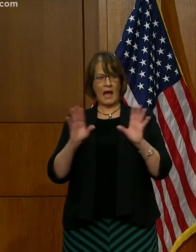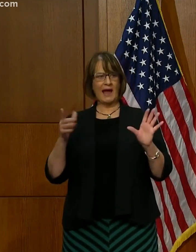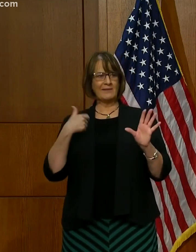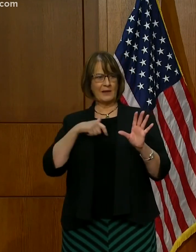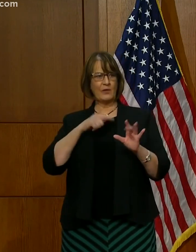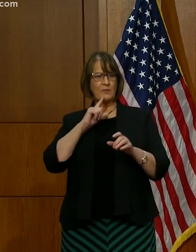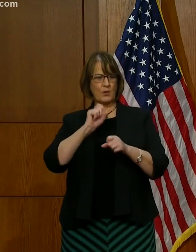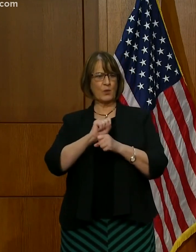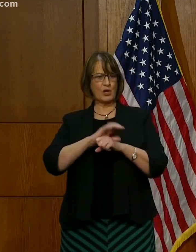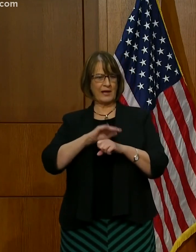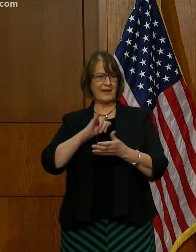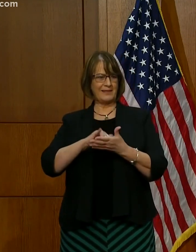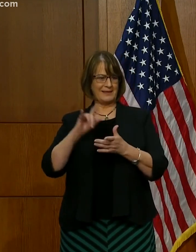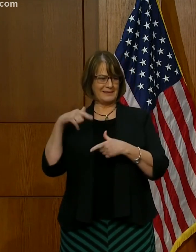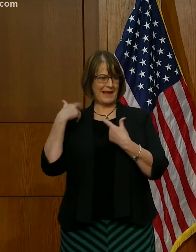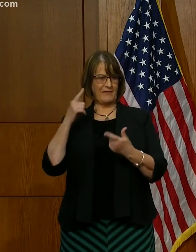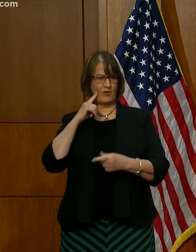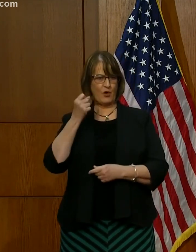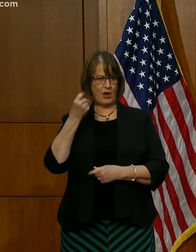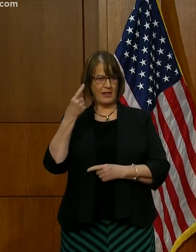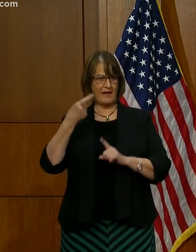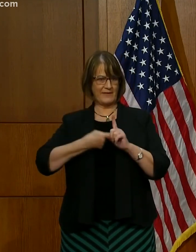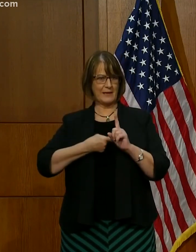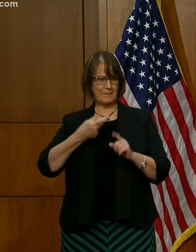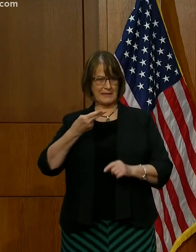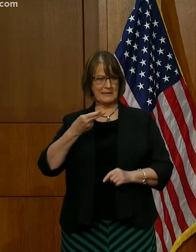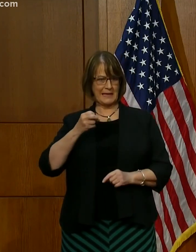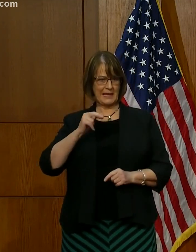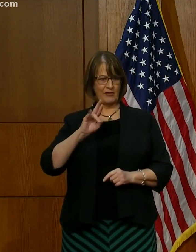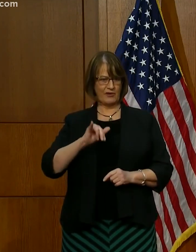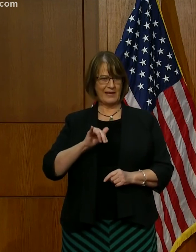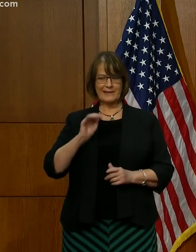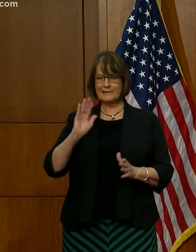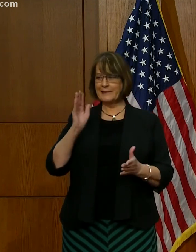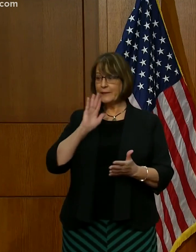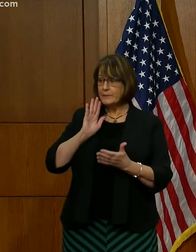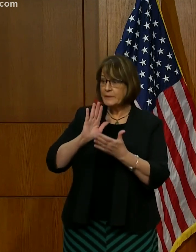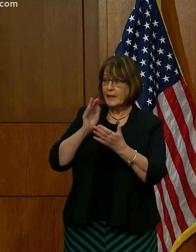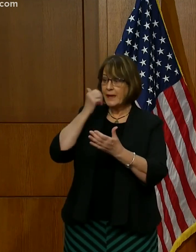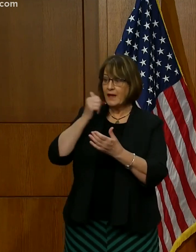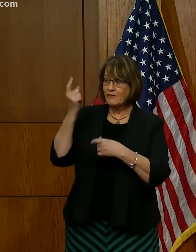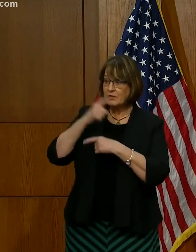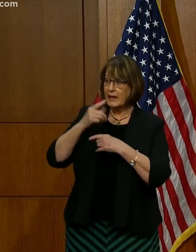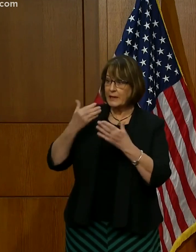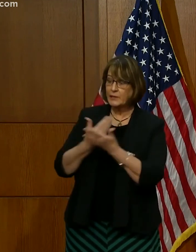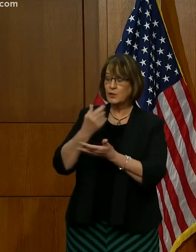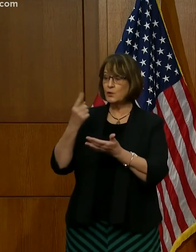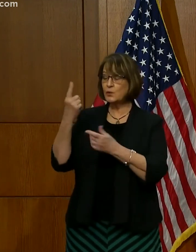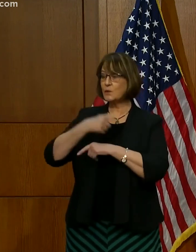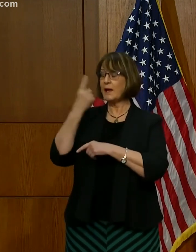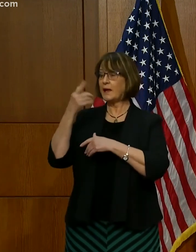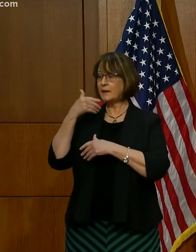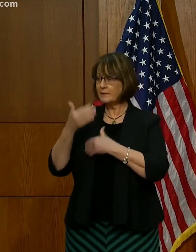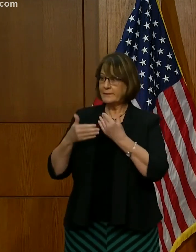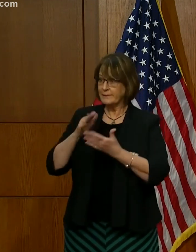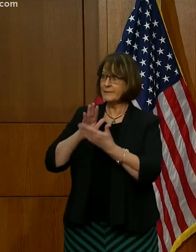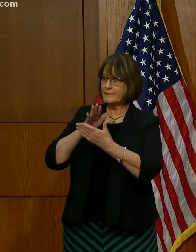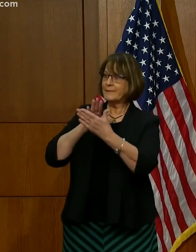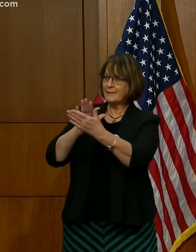on this, Henry, for 11 months now. Every day is a new day. But I think they